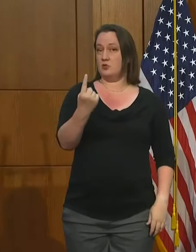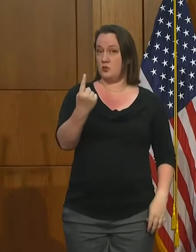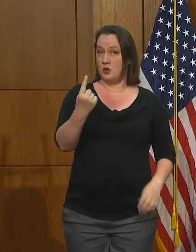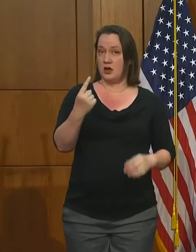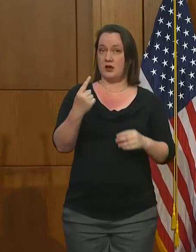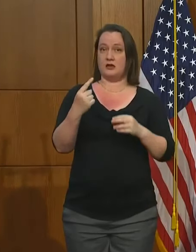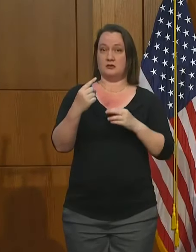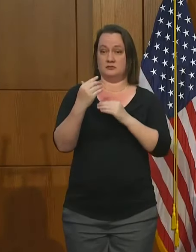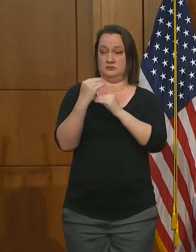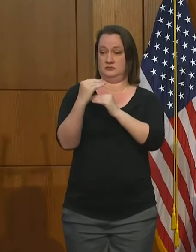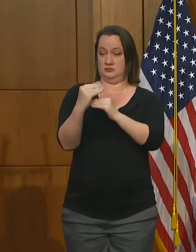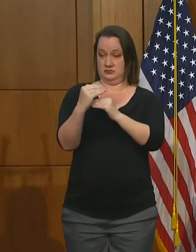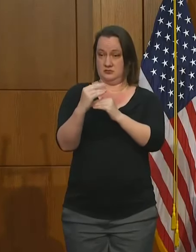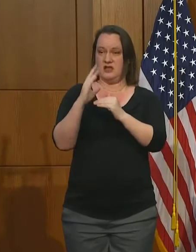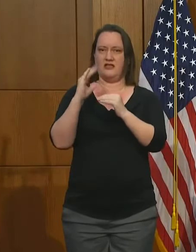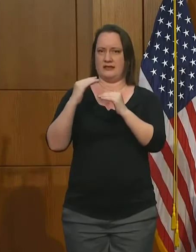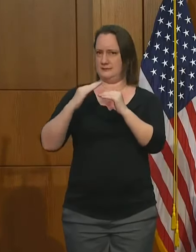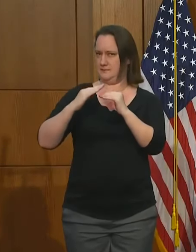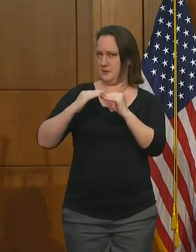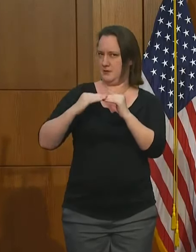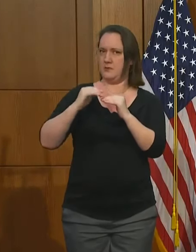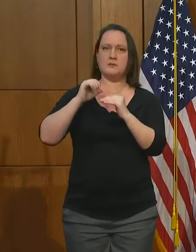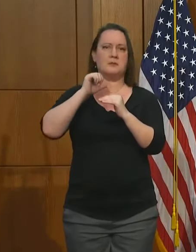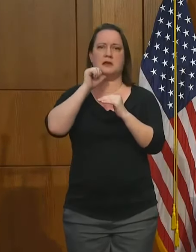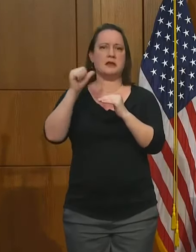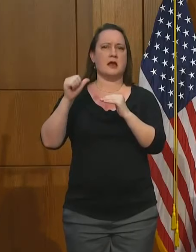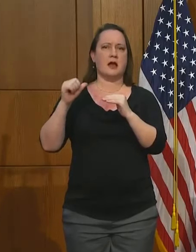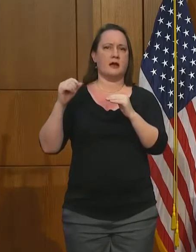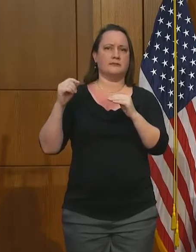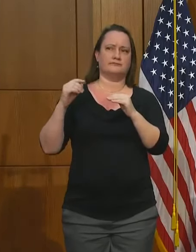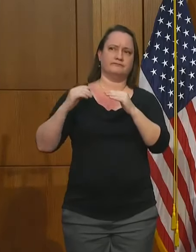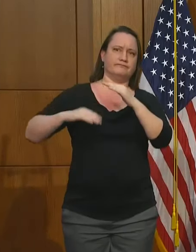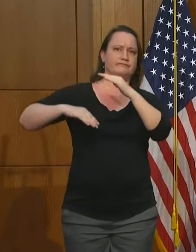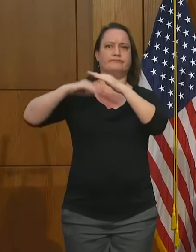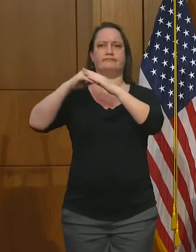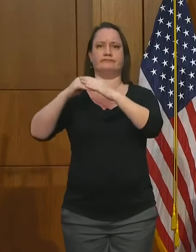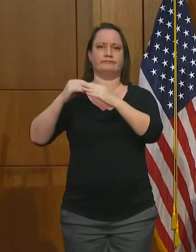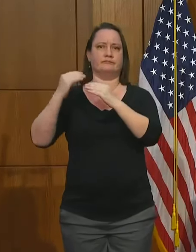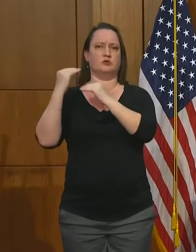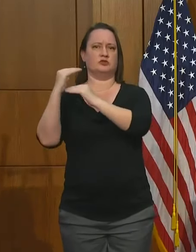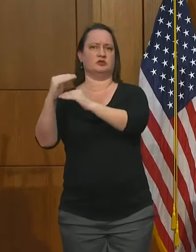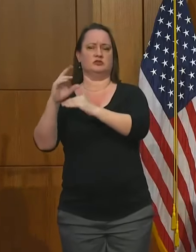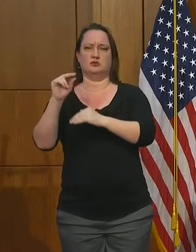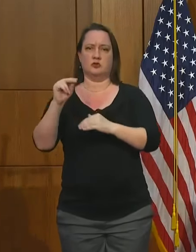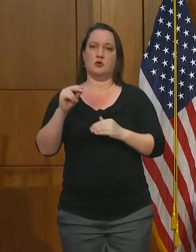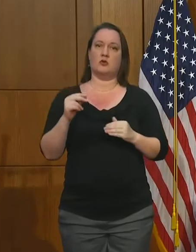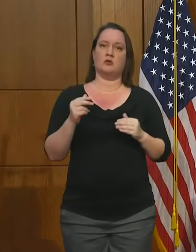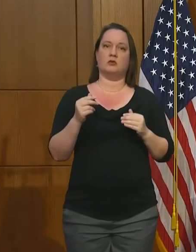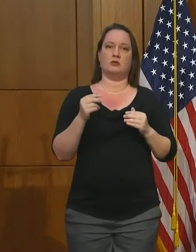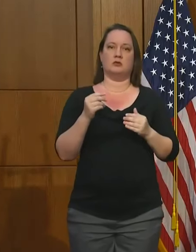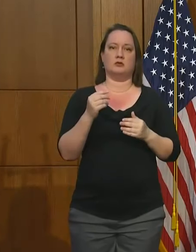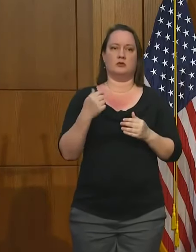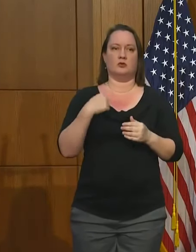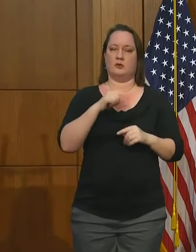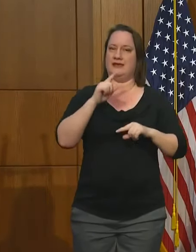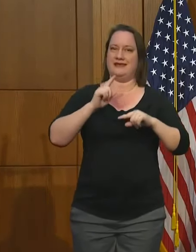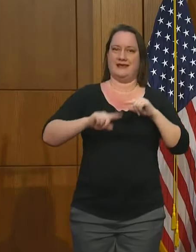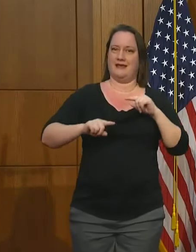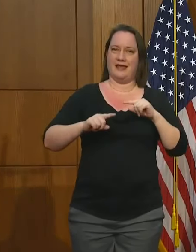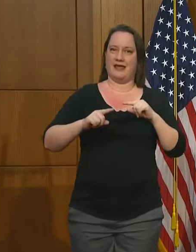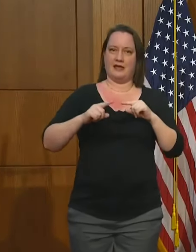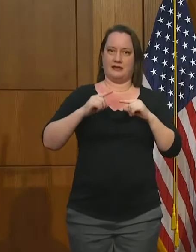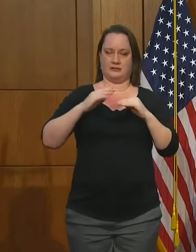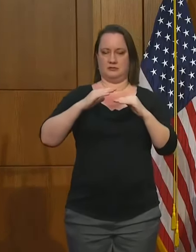floor, but not a ceiling. While no region may move faster to ease restrictions, we're open to